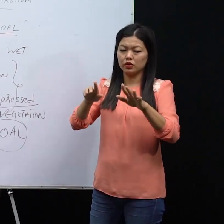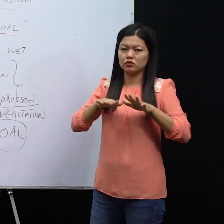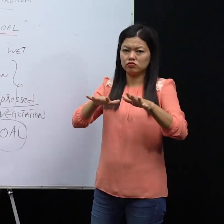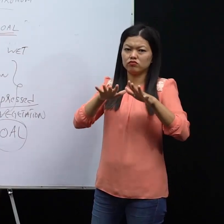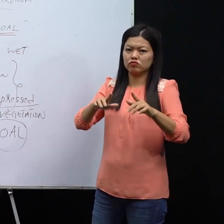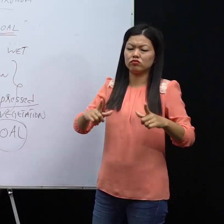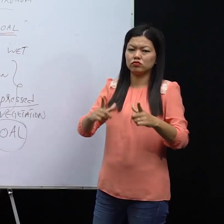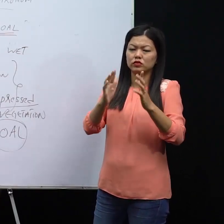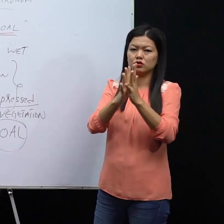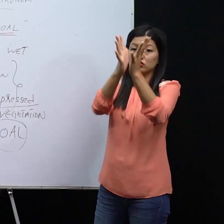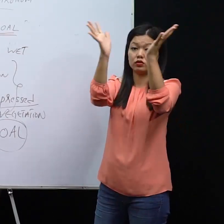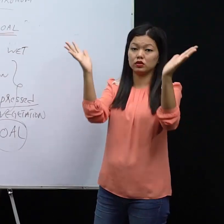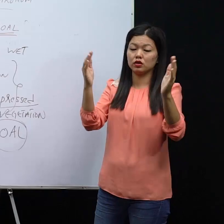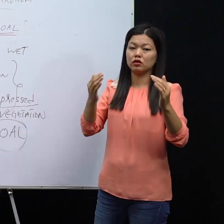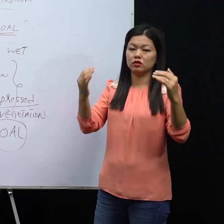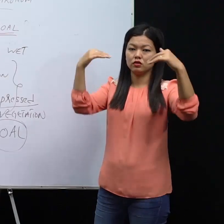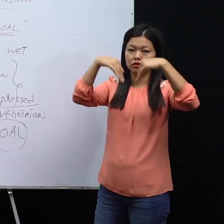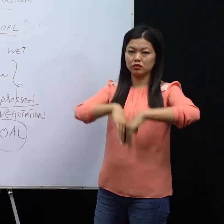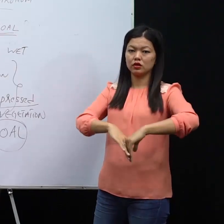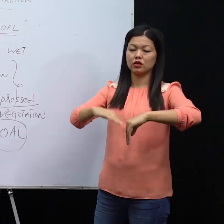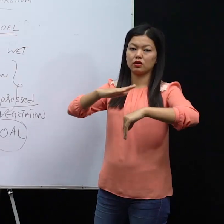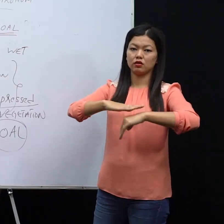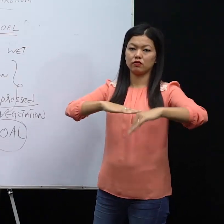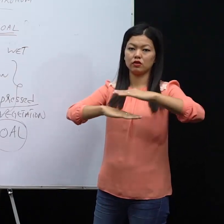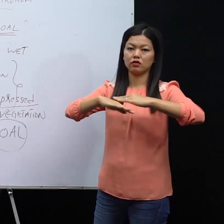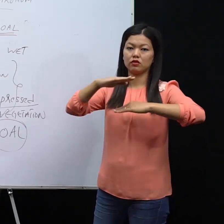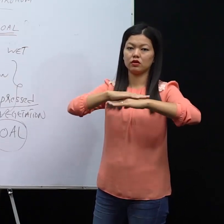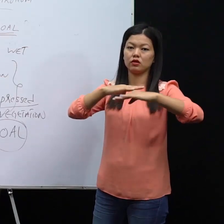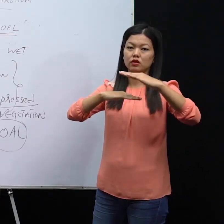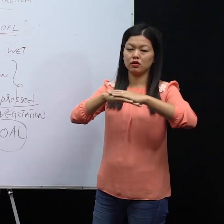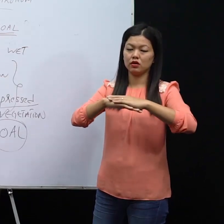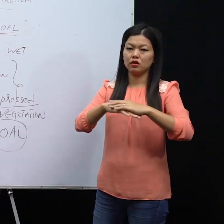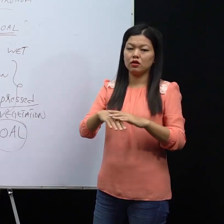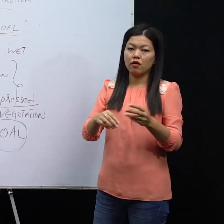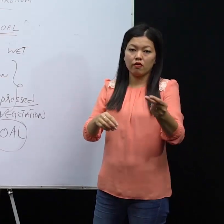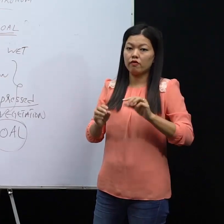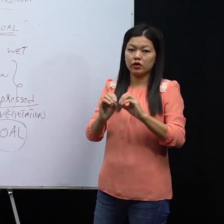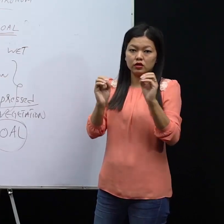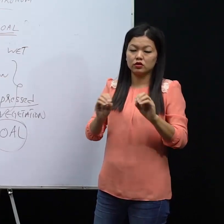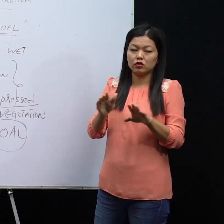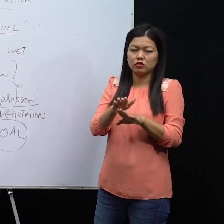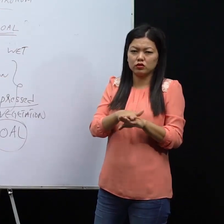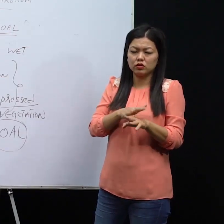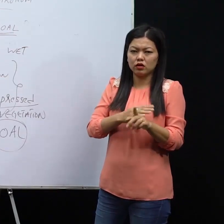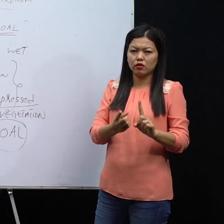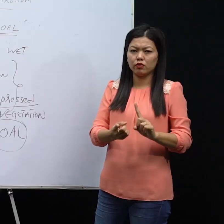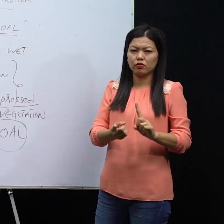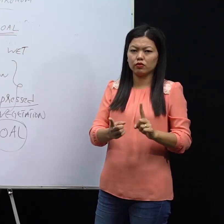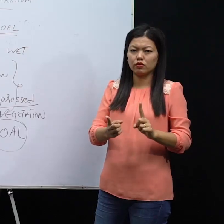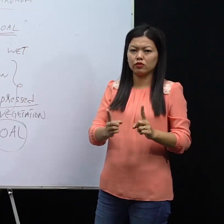of high temperature and pressure over the time, it is a slow process, but it converts and coal is